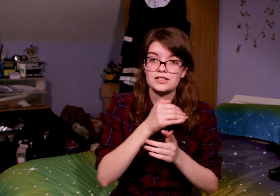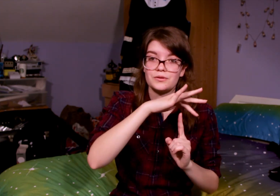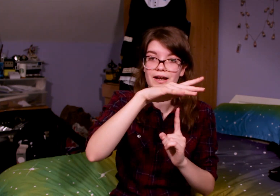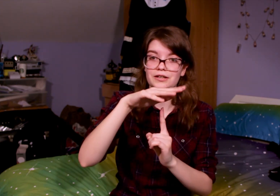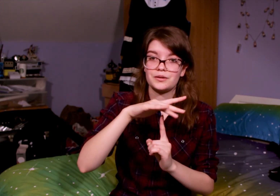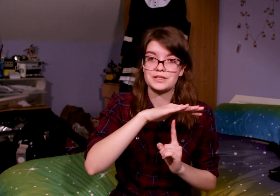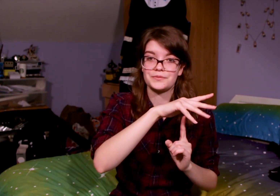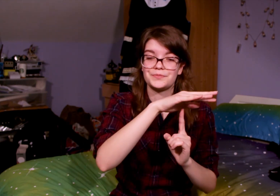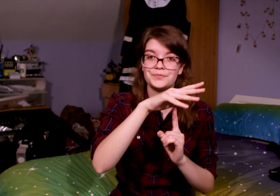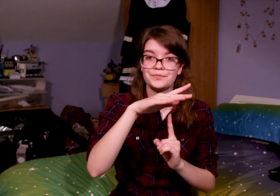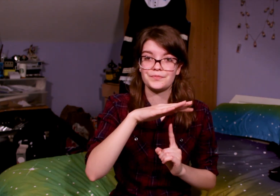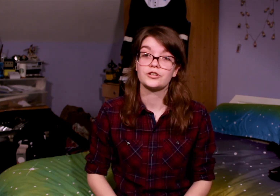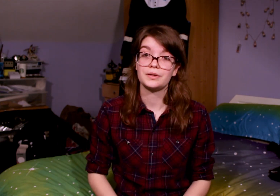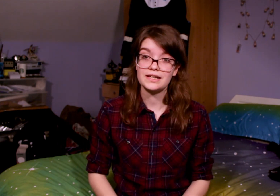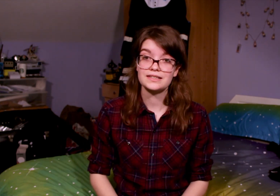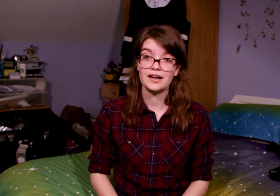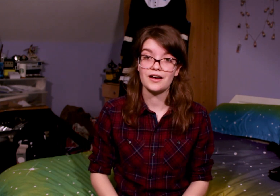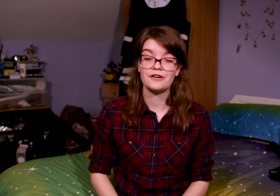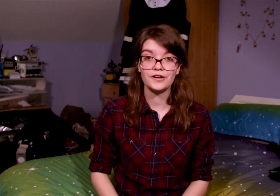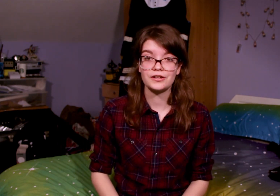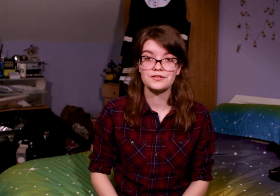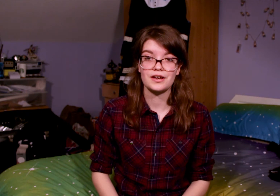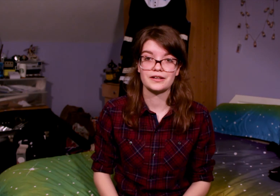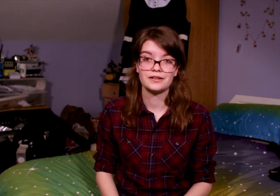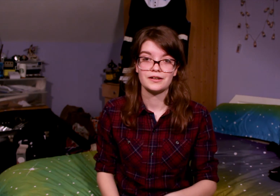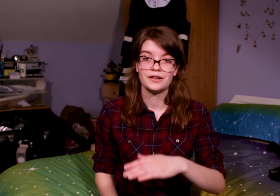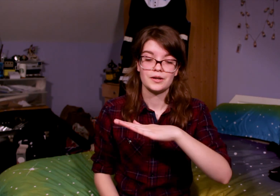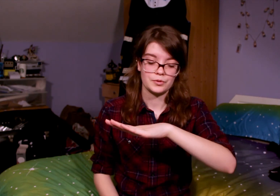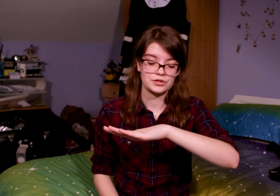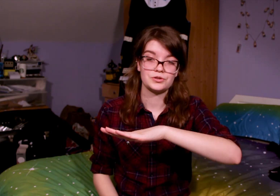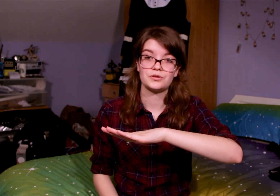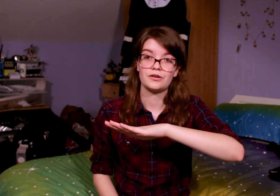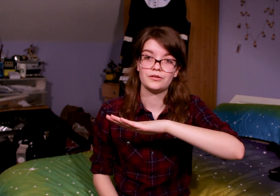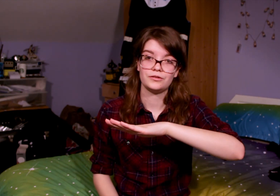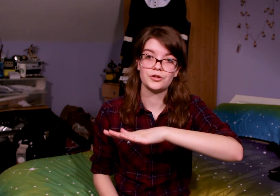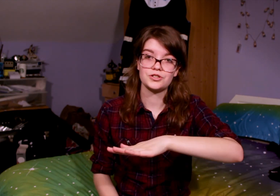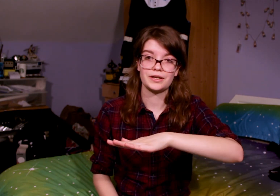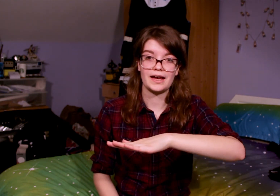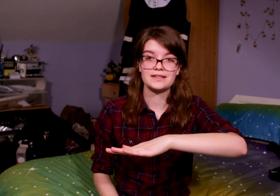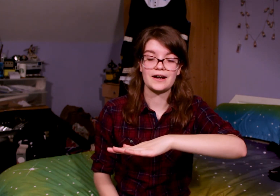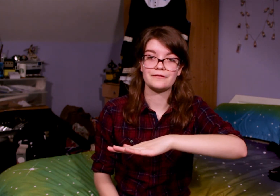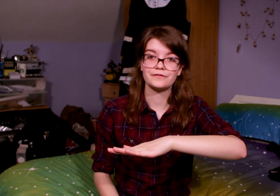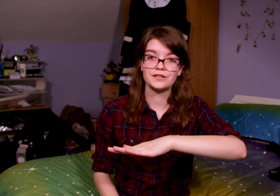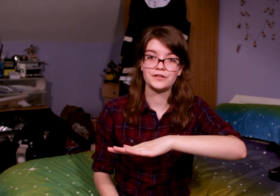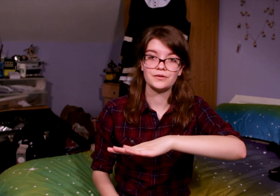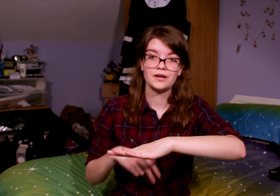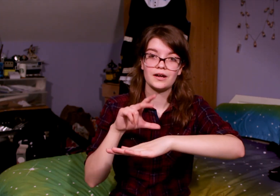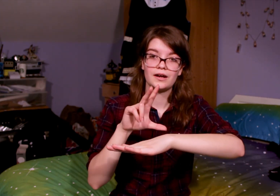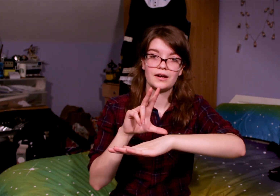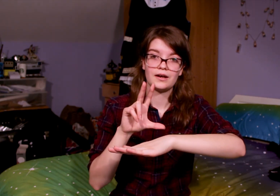Rescue helicopter. For a police car, our final sign, put your non-dominant hand out in front of you